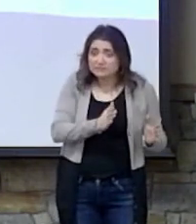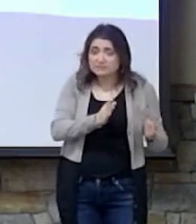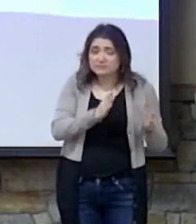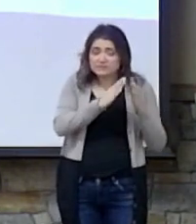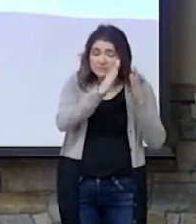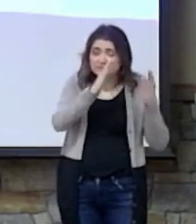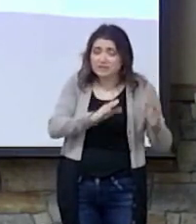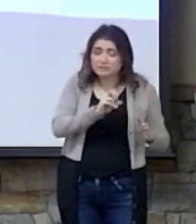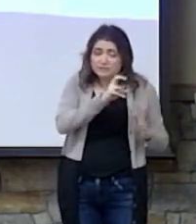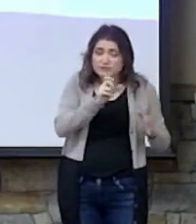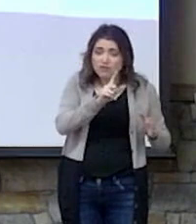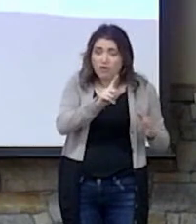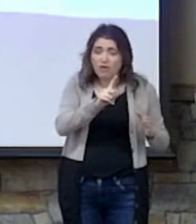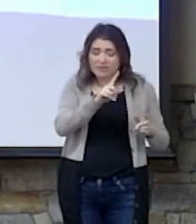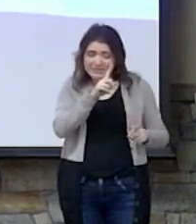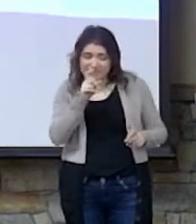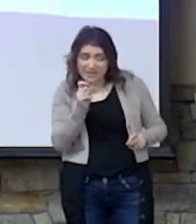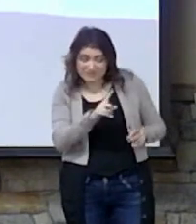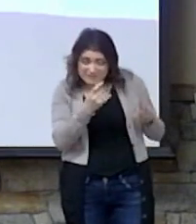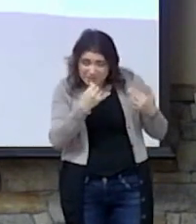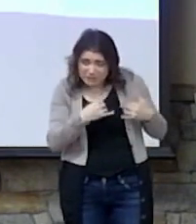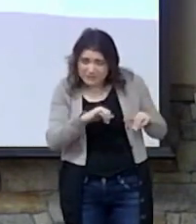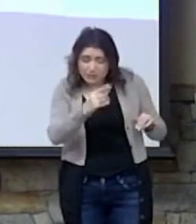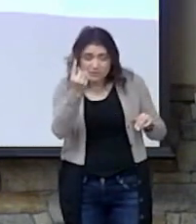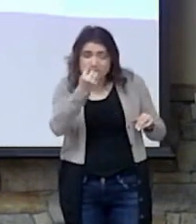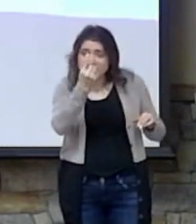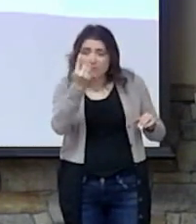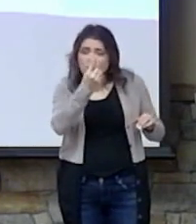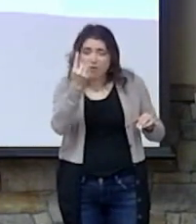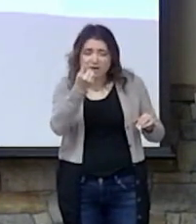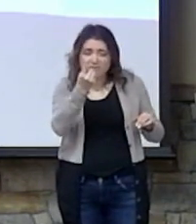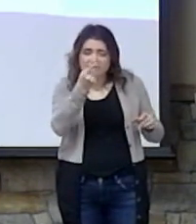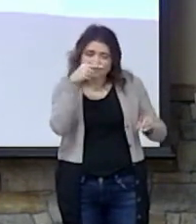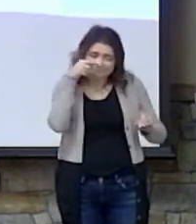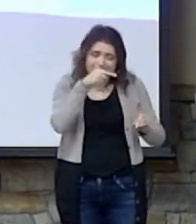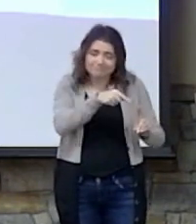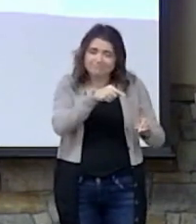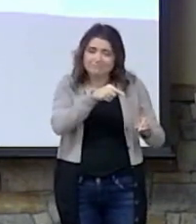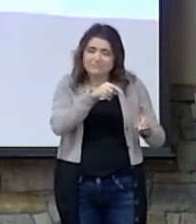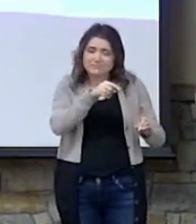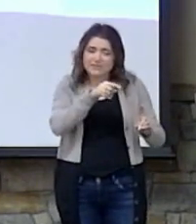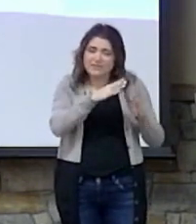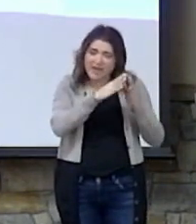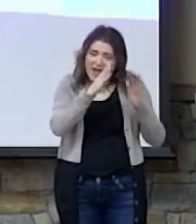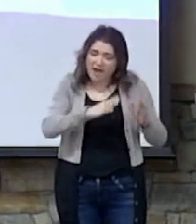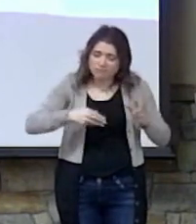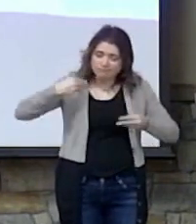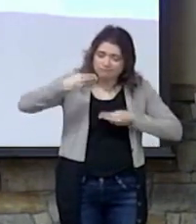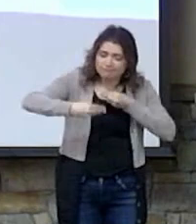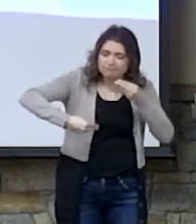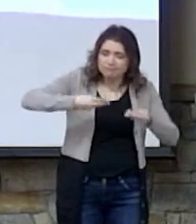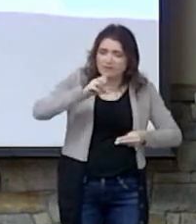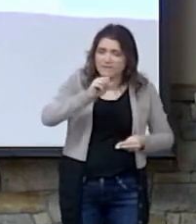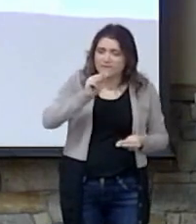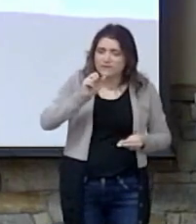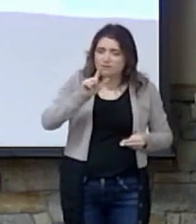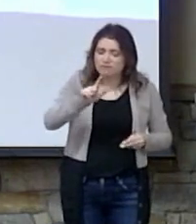asks Ziba, is there not still someone of the house of Saul that I may show kindness